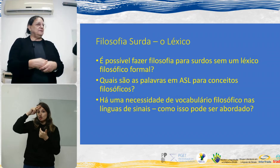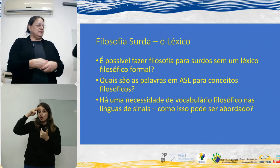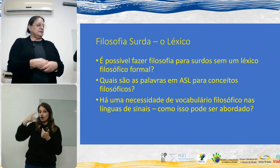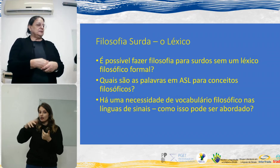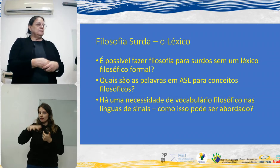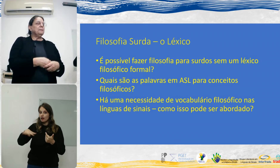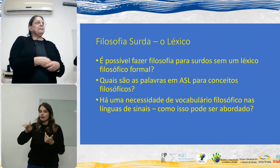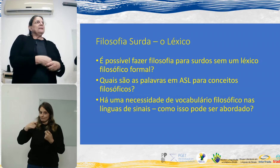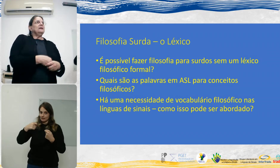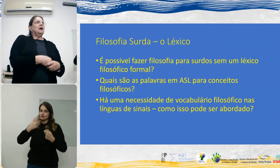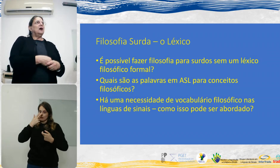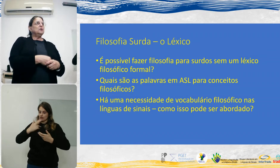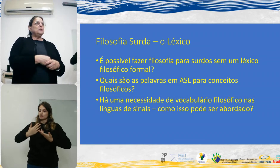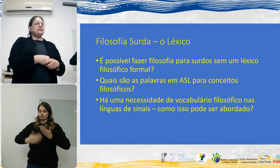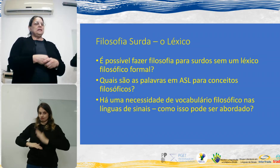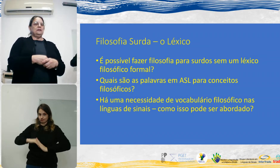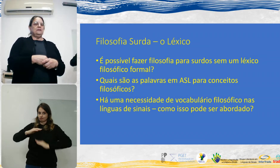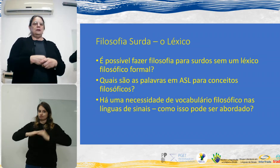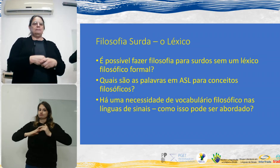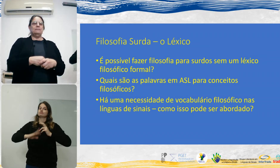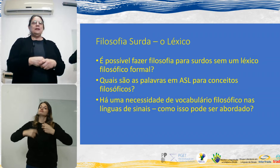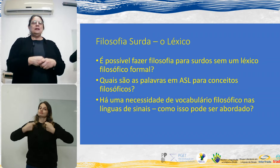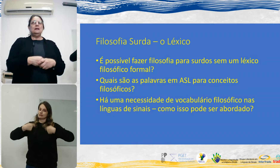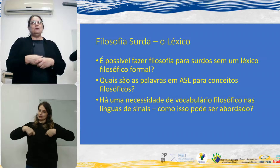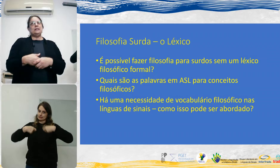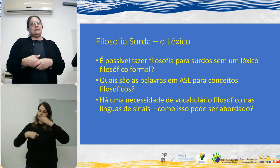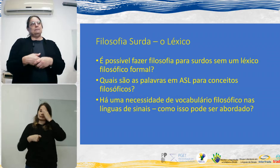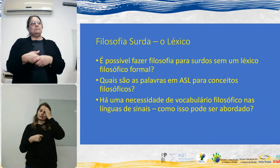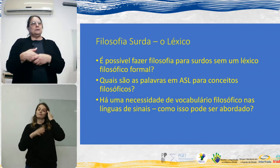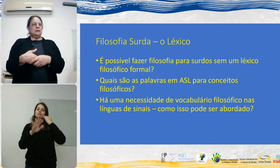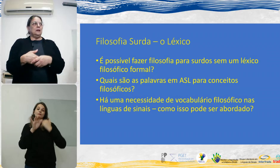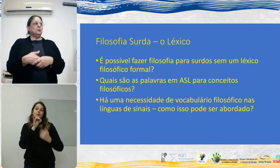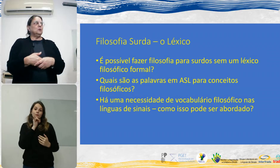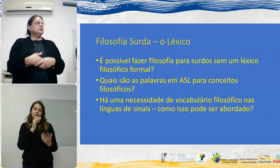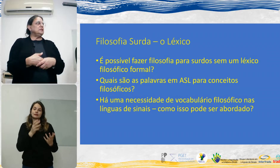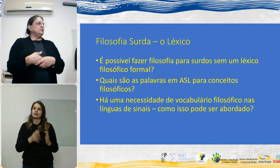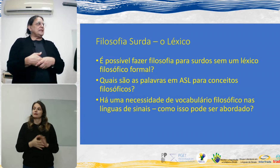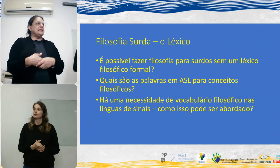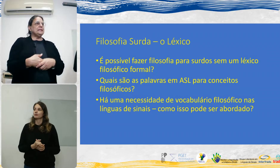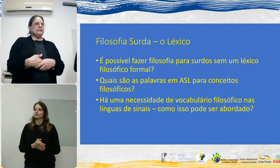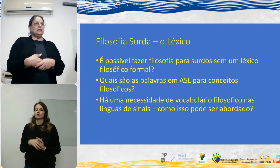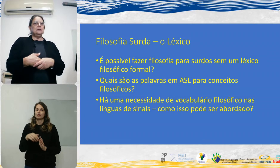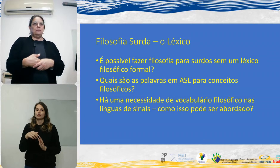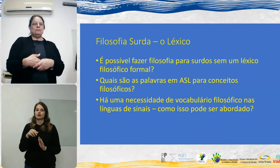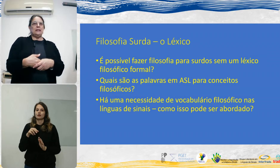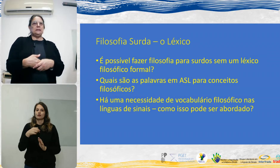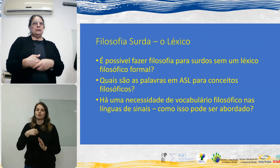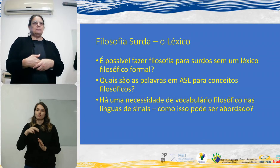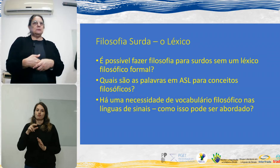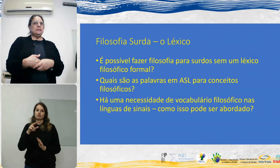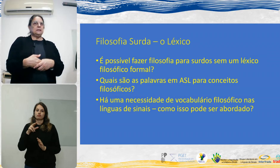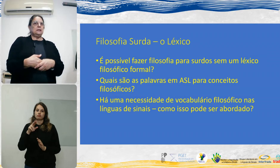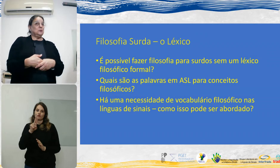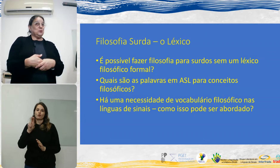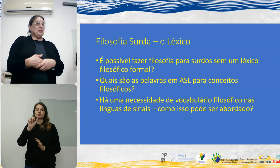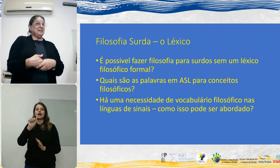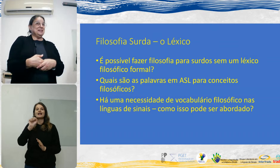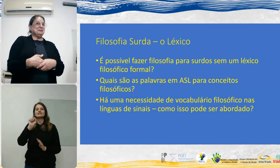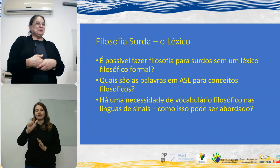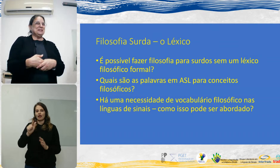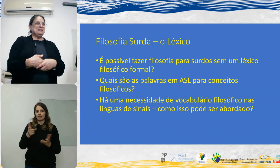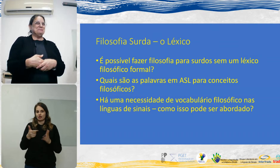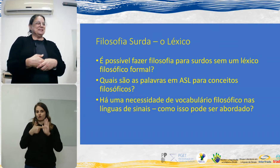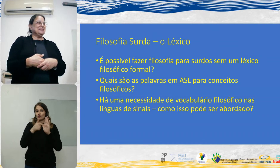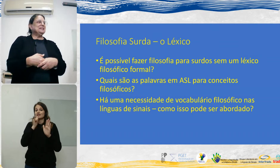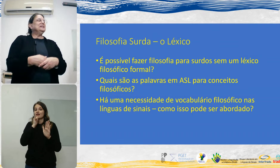set of things. Now, how do we get from, for example, I will only use ASL for my example because I don't know anything